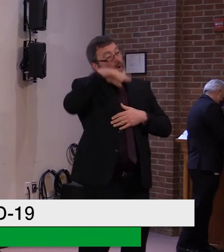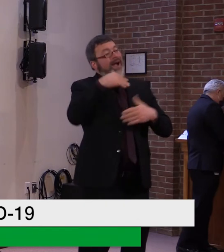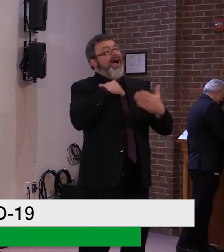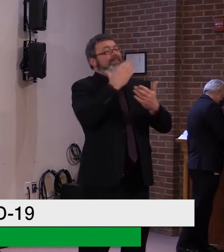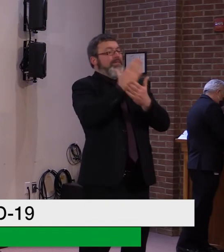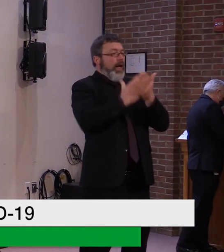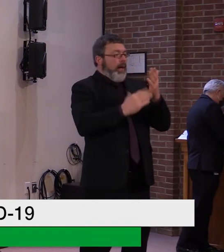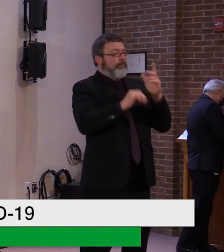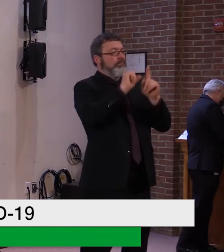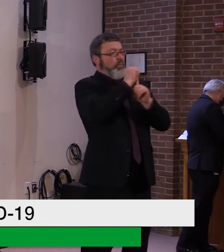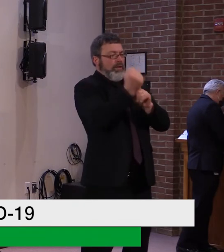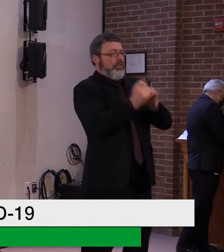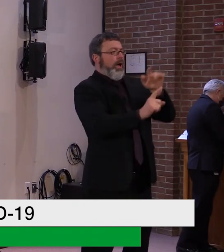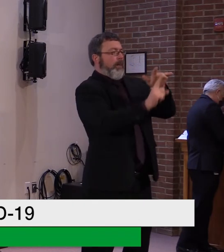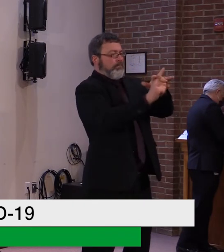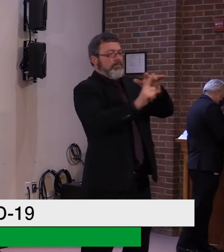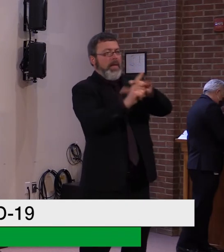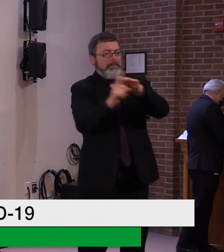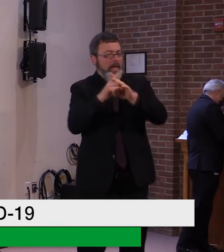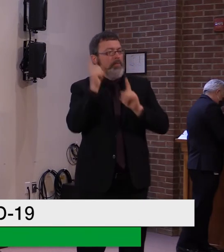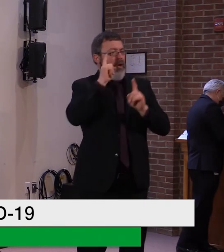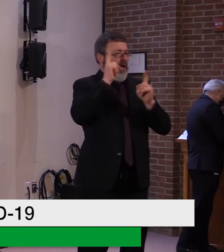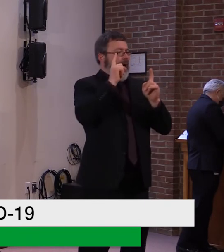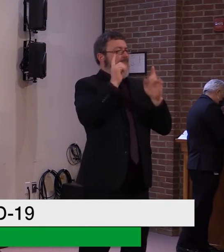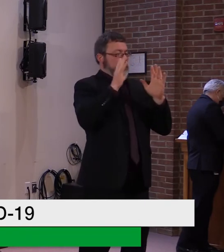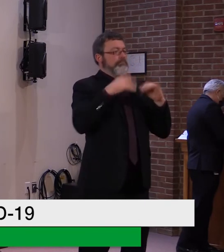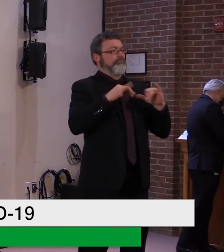on all right thank you